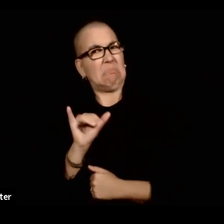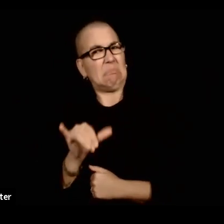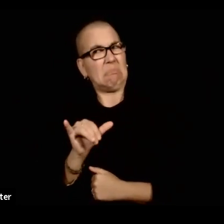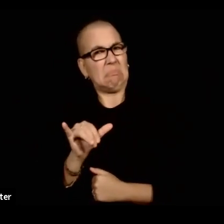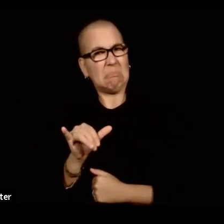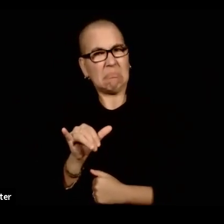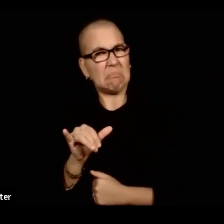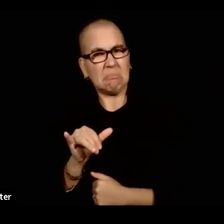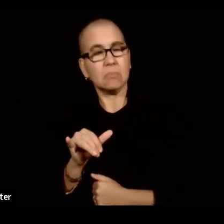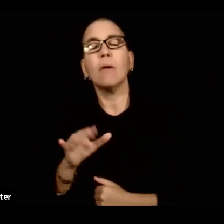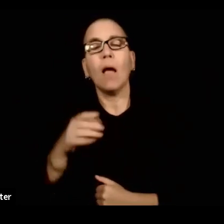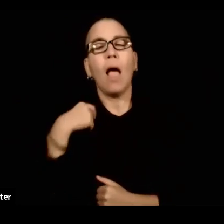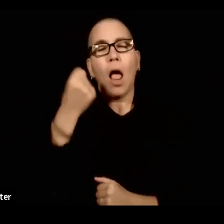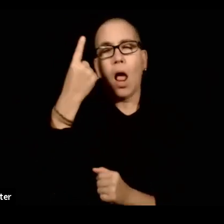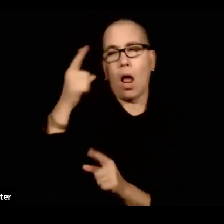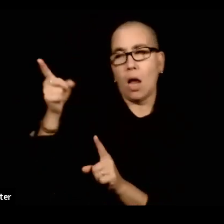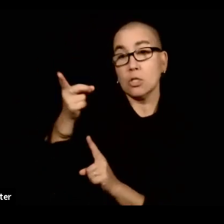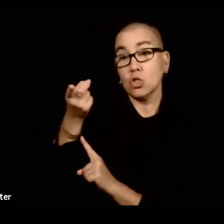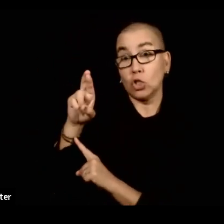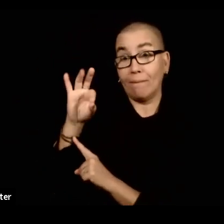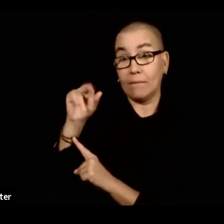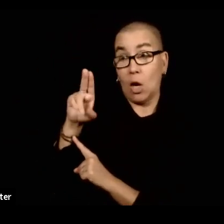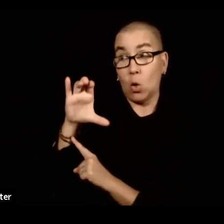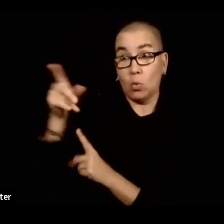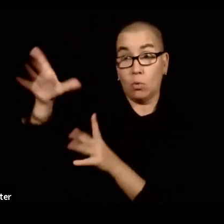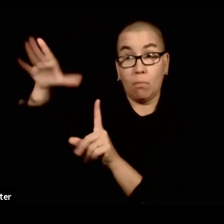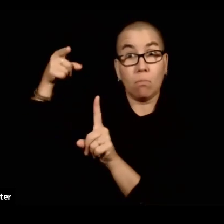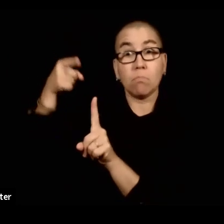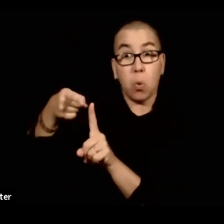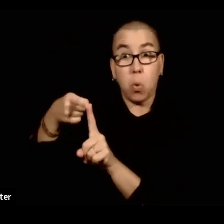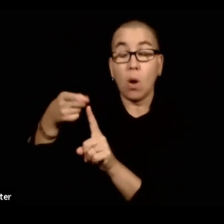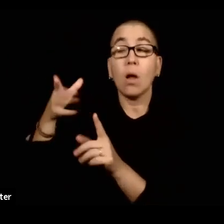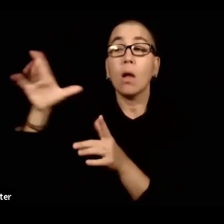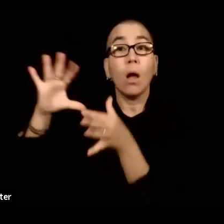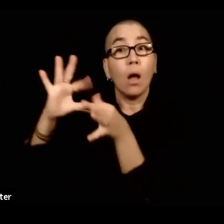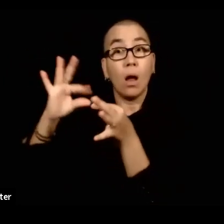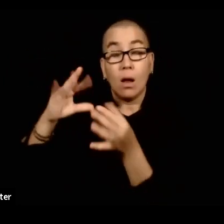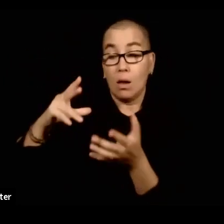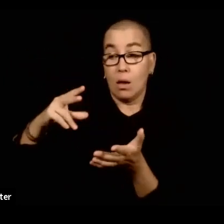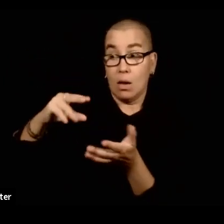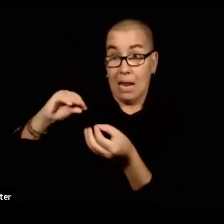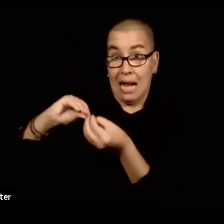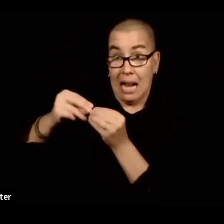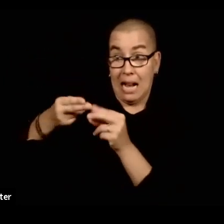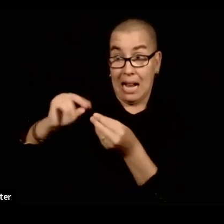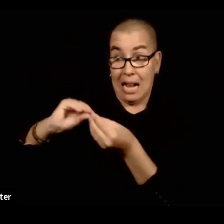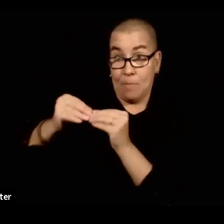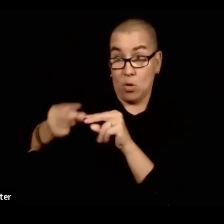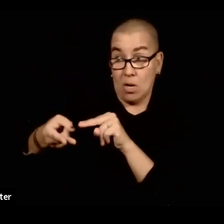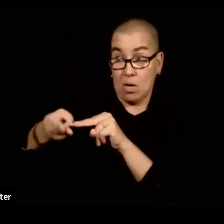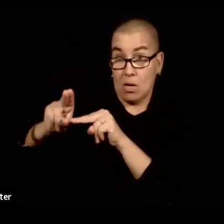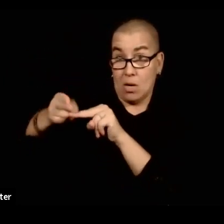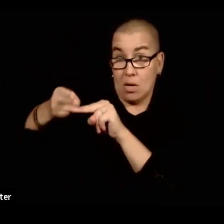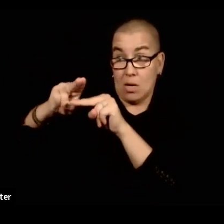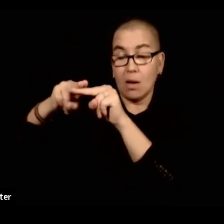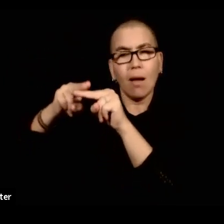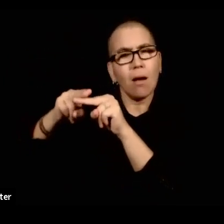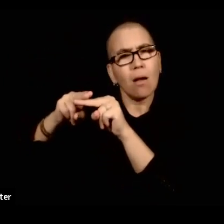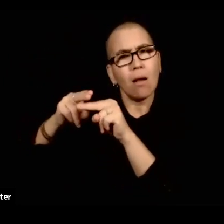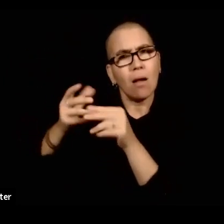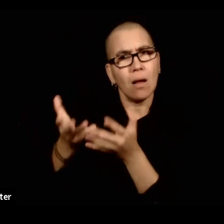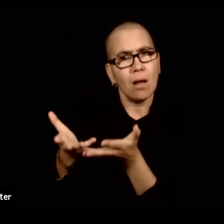you're seeing growth such as we have been, and we certainly do compare data and compare notes with our